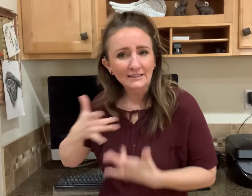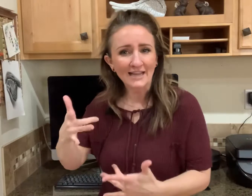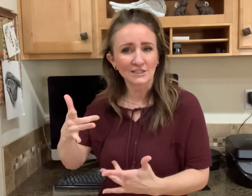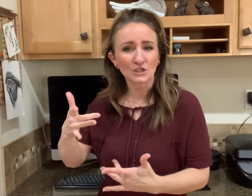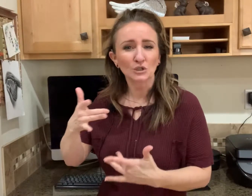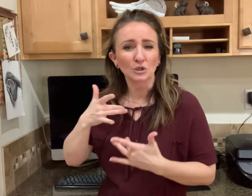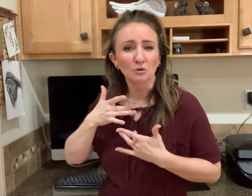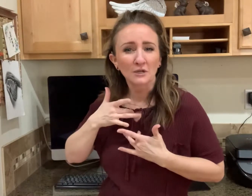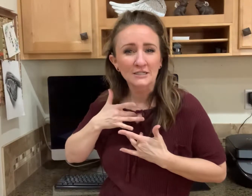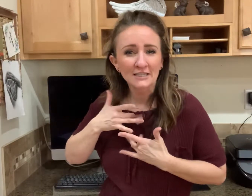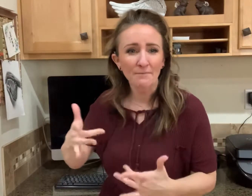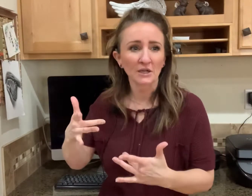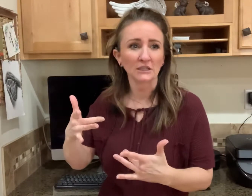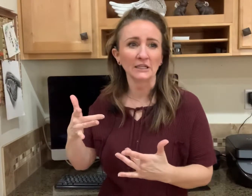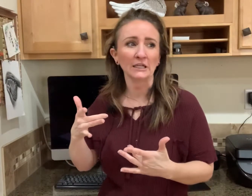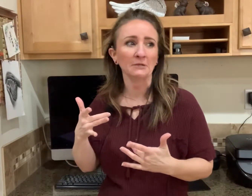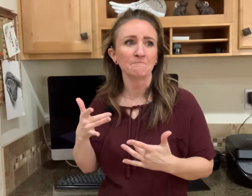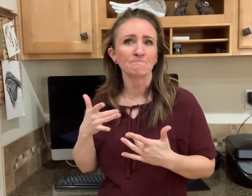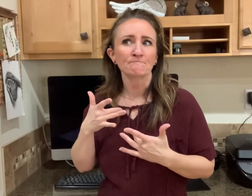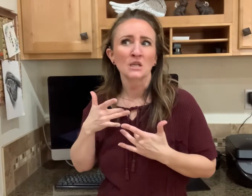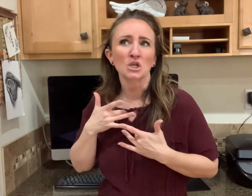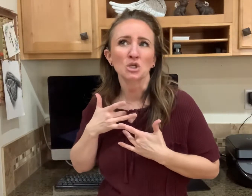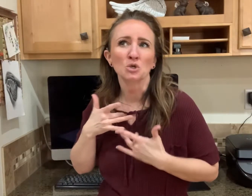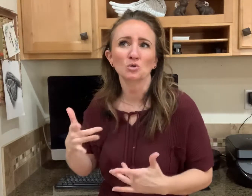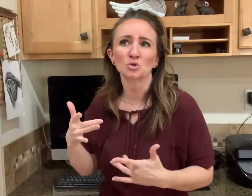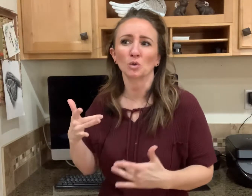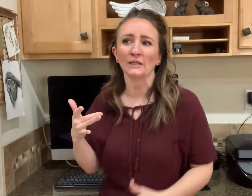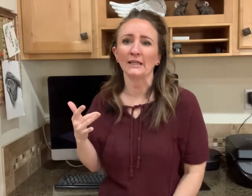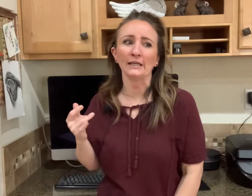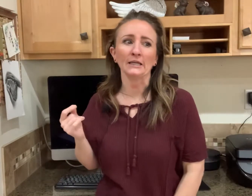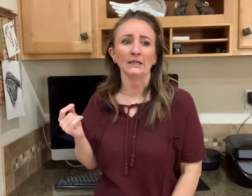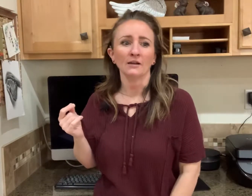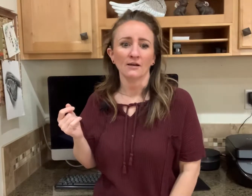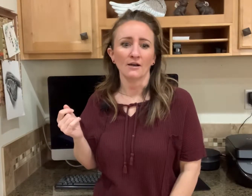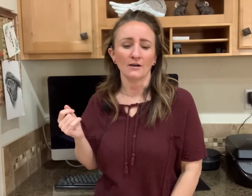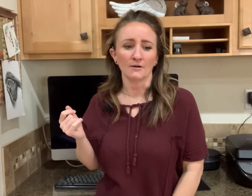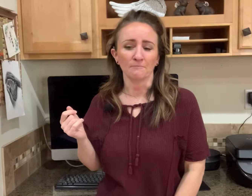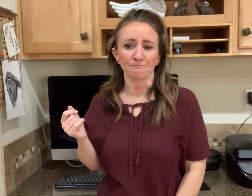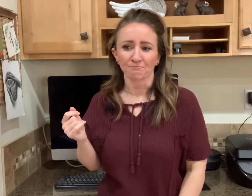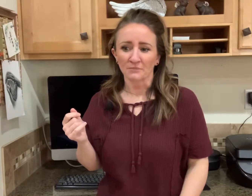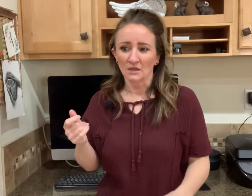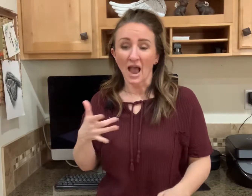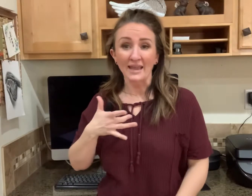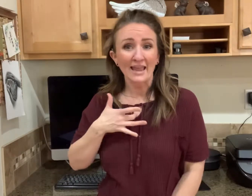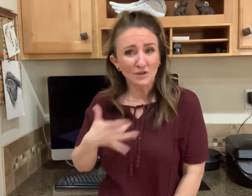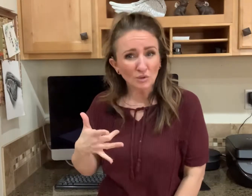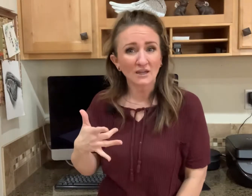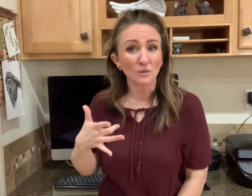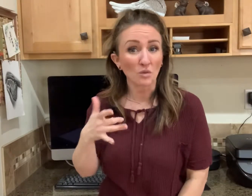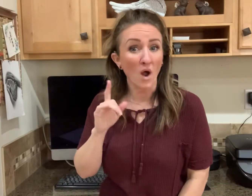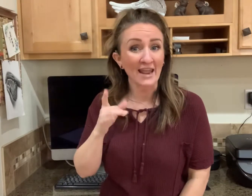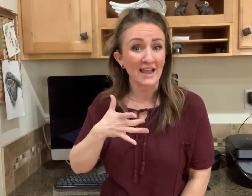Tends to, typically, usually. I can do it with one hand